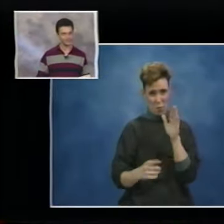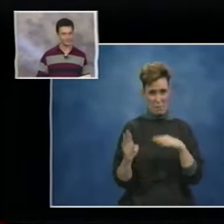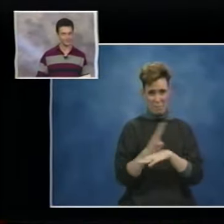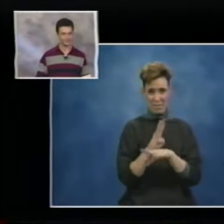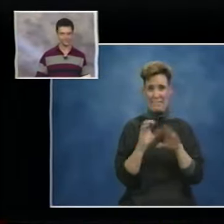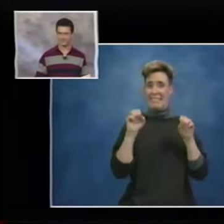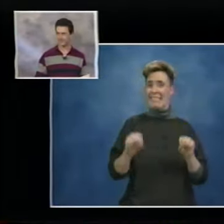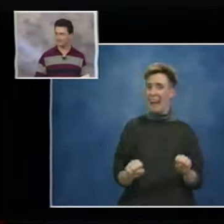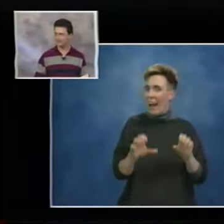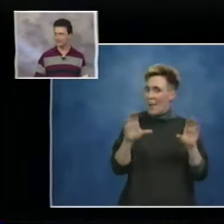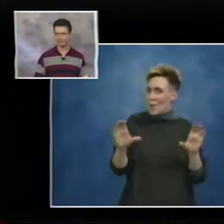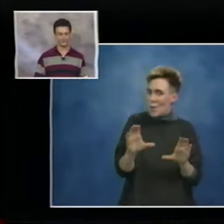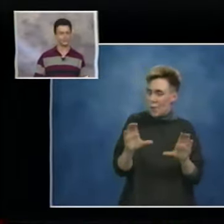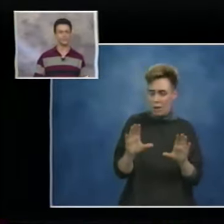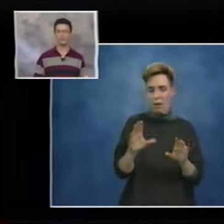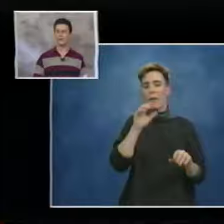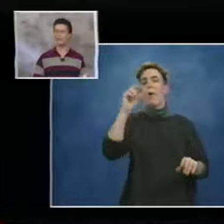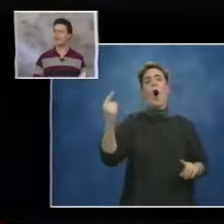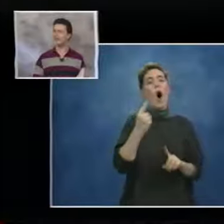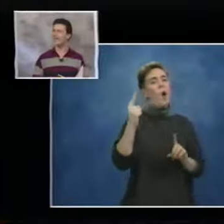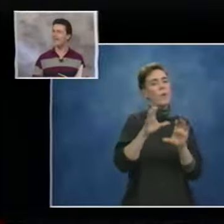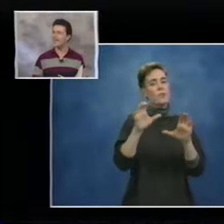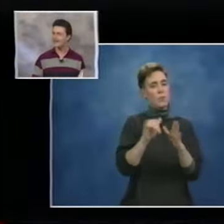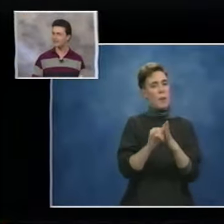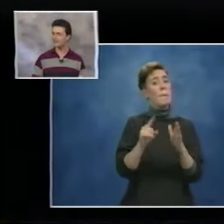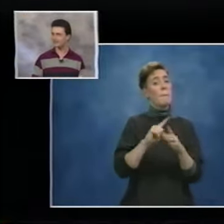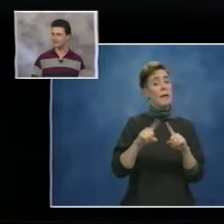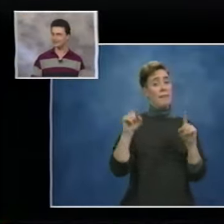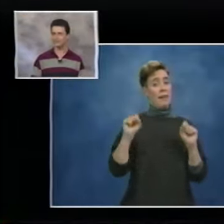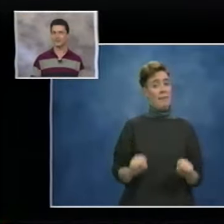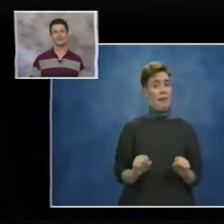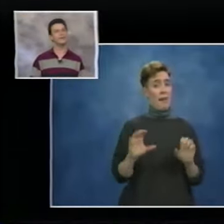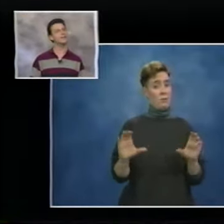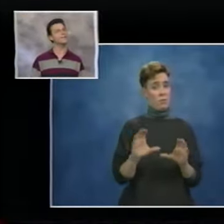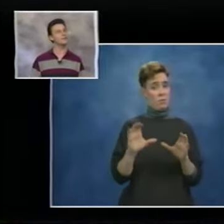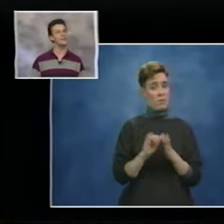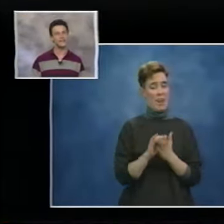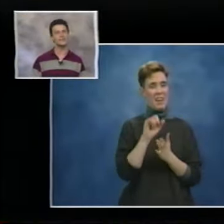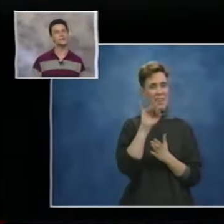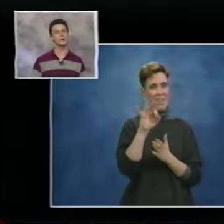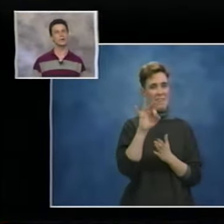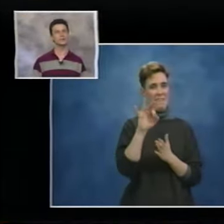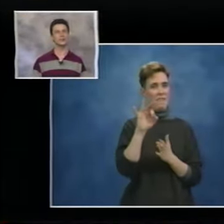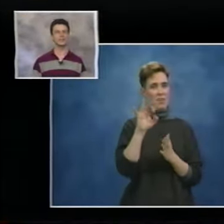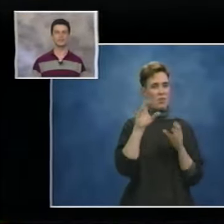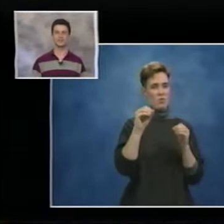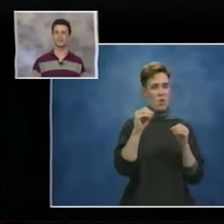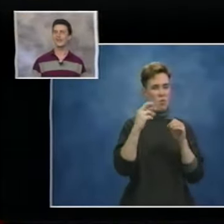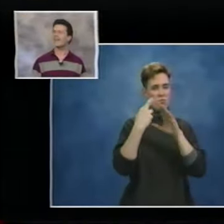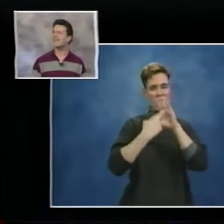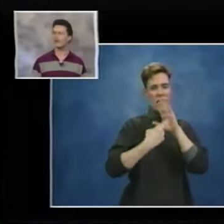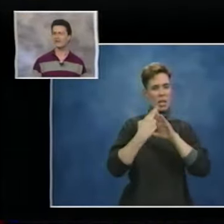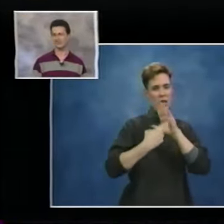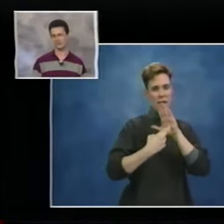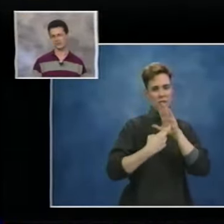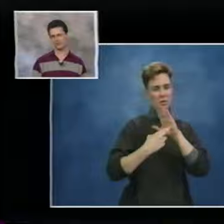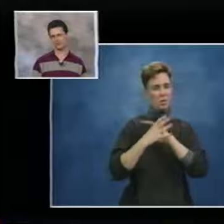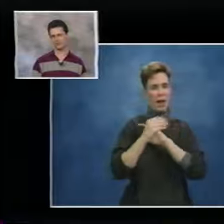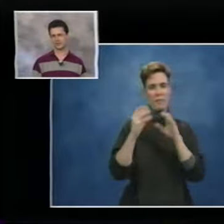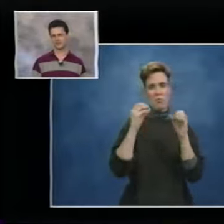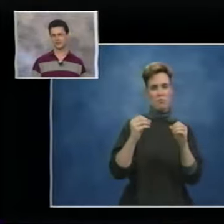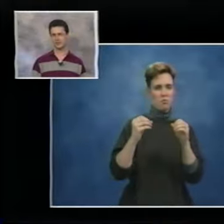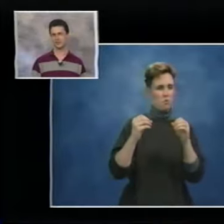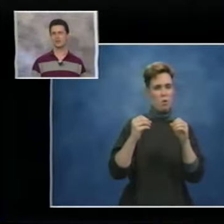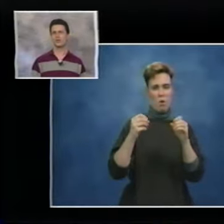can do. Not that they always do, but what they can do if there is no regulation and there is no